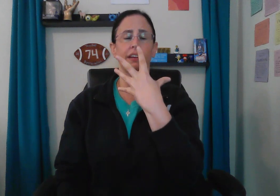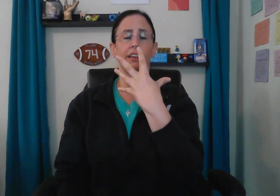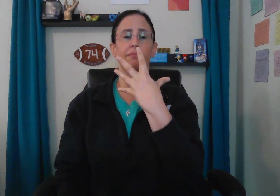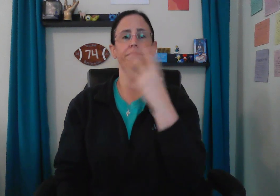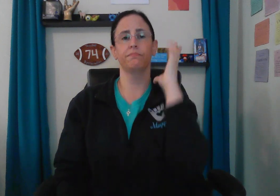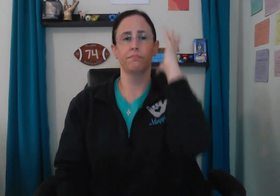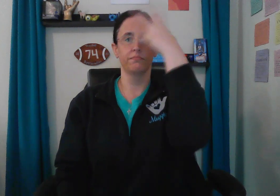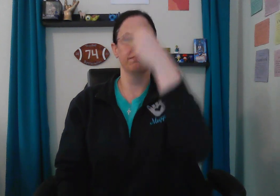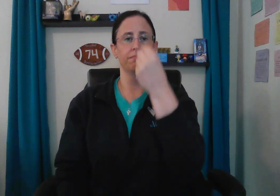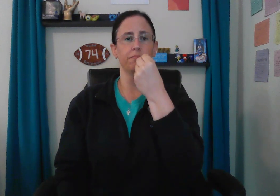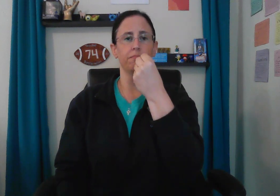it.